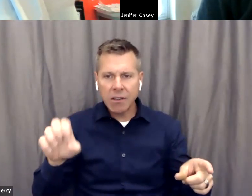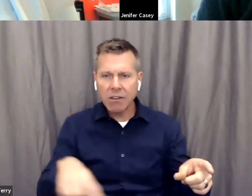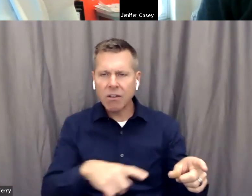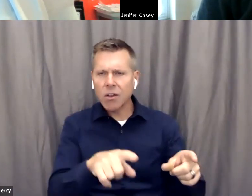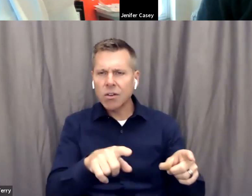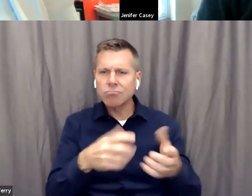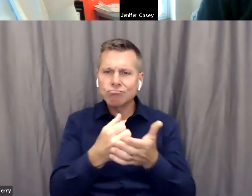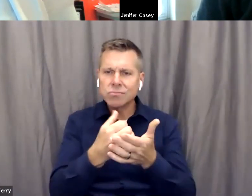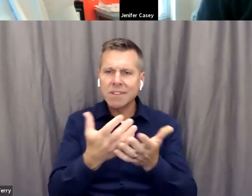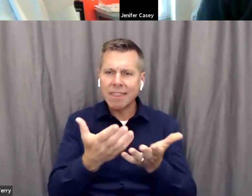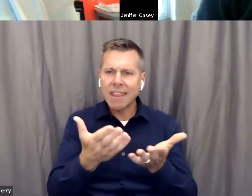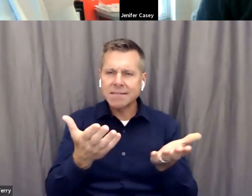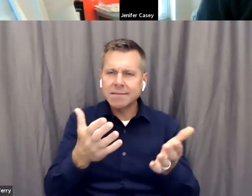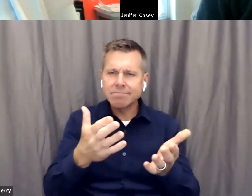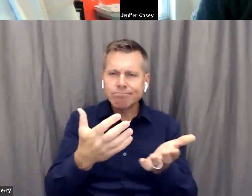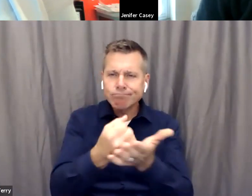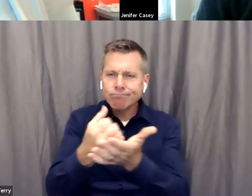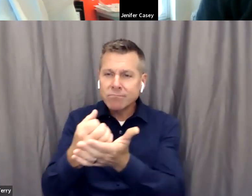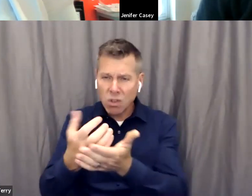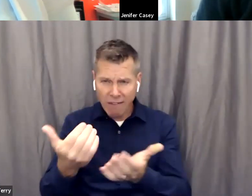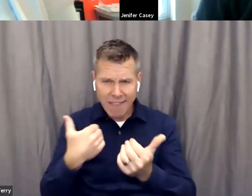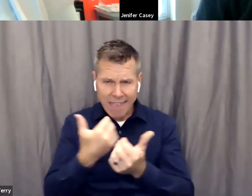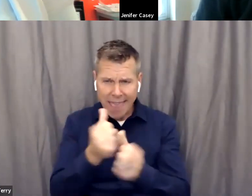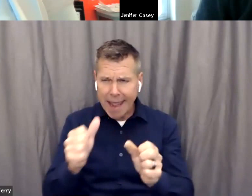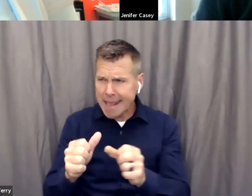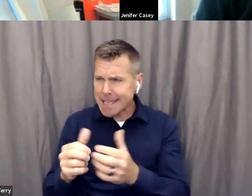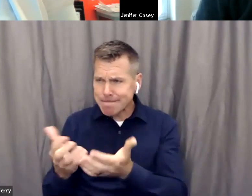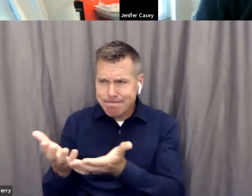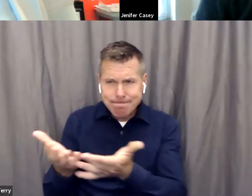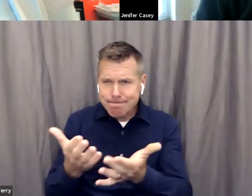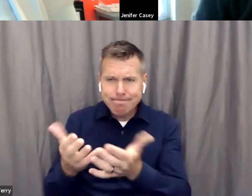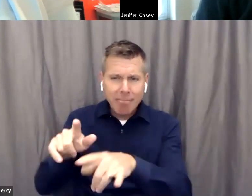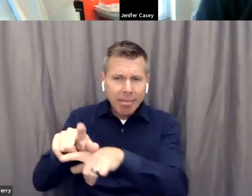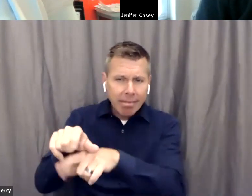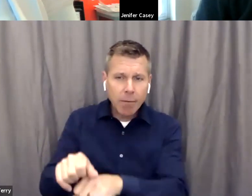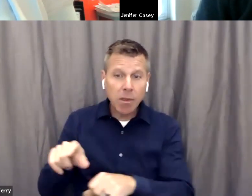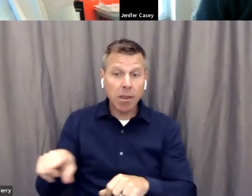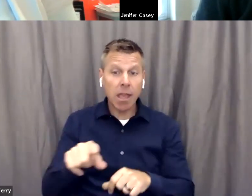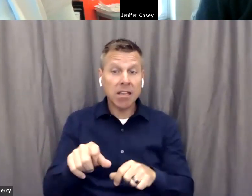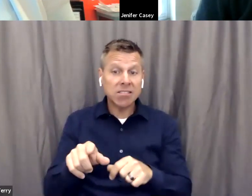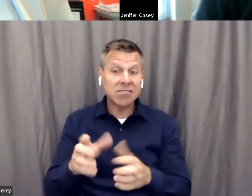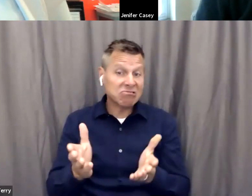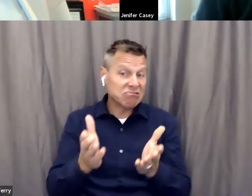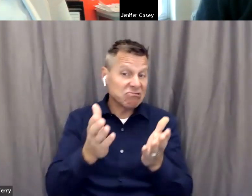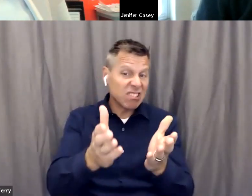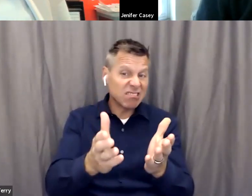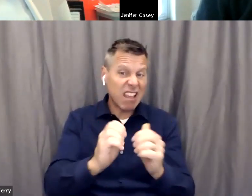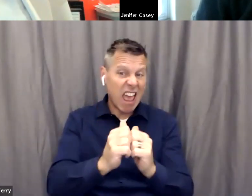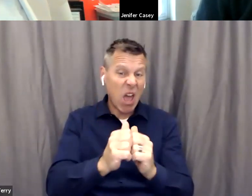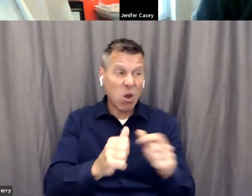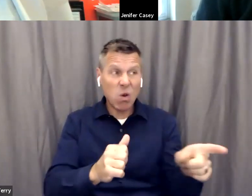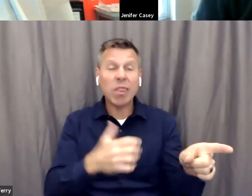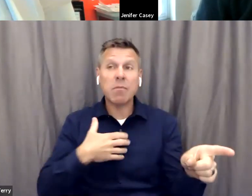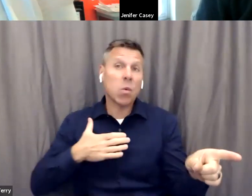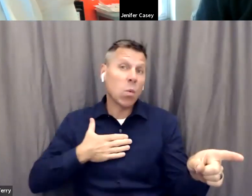you have any practices that you can suggest to increase the likelihood that they would use them? And that's a very